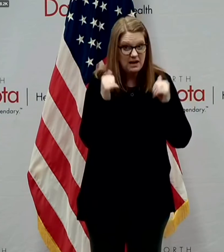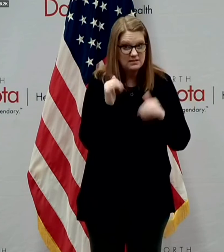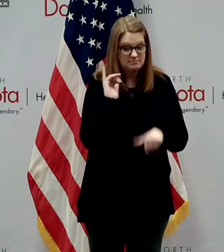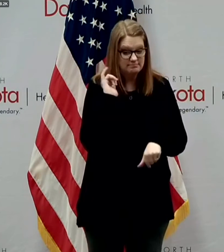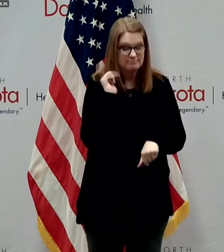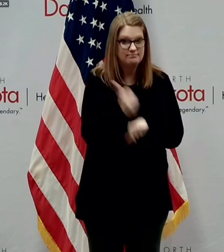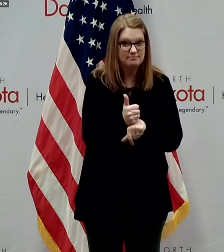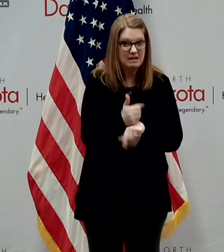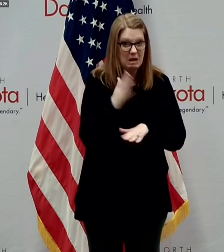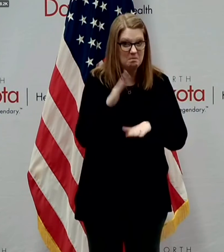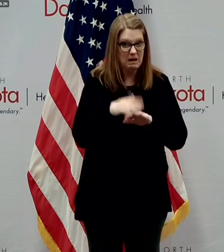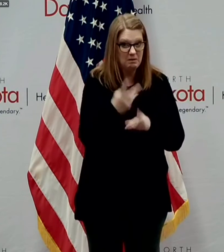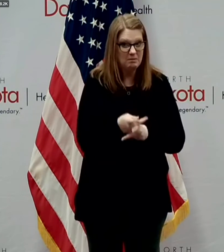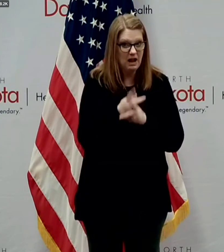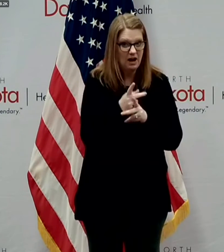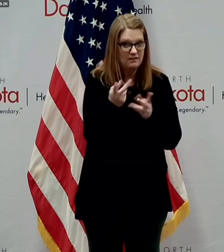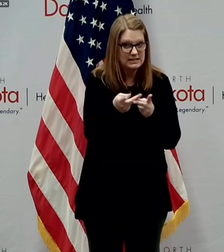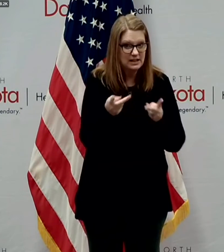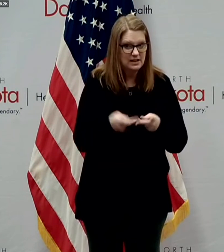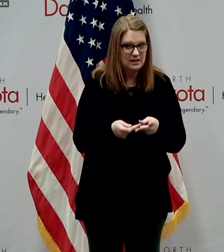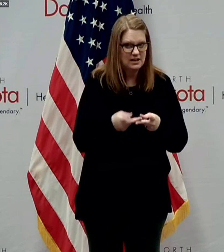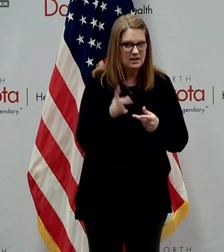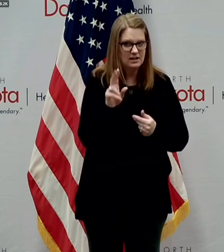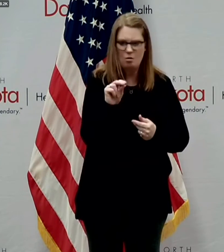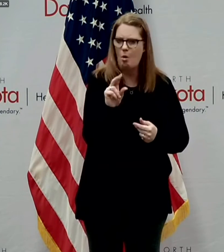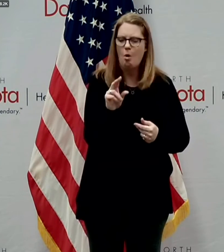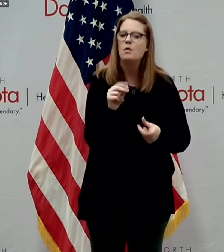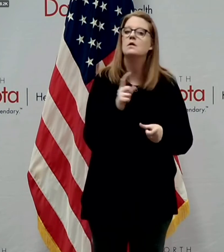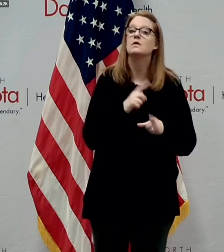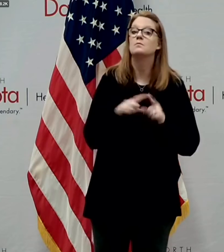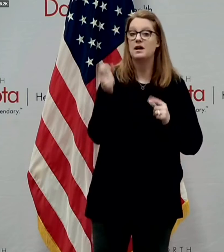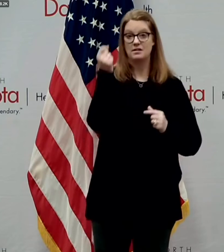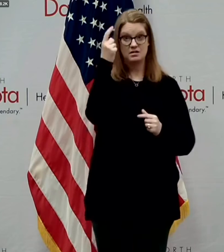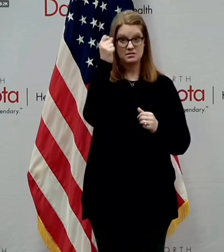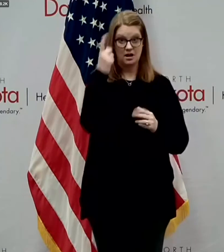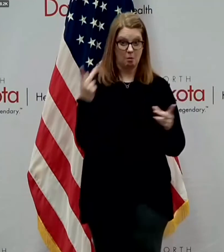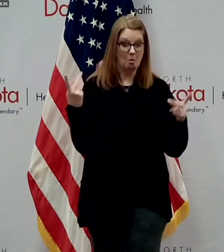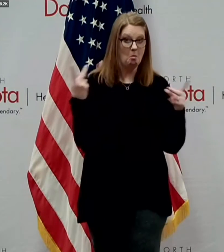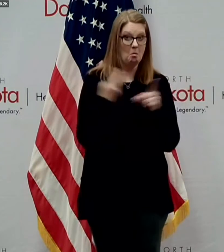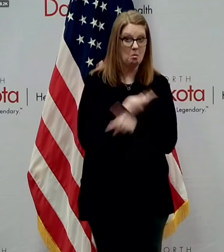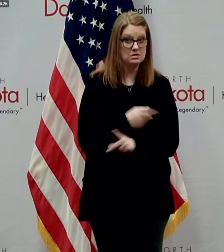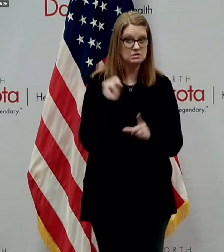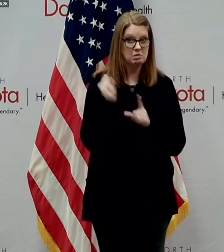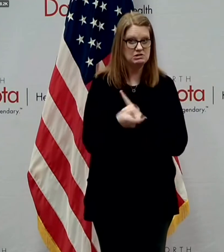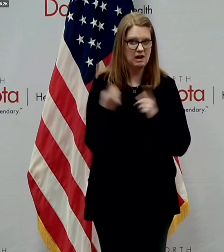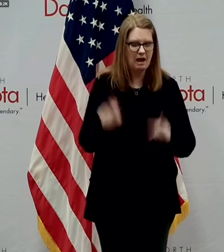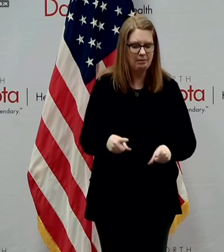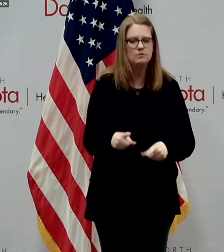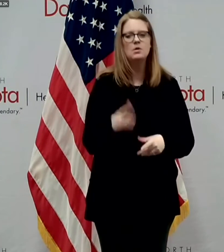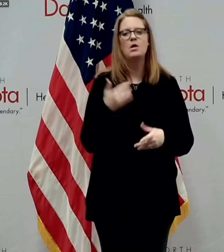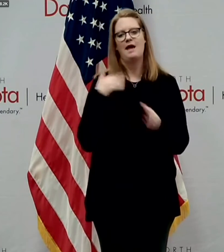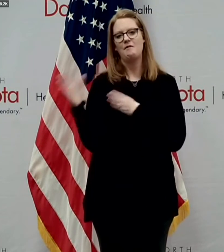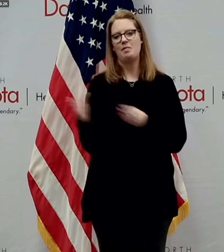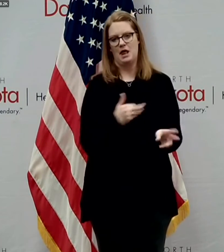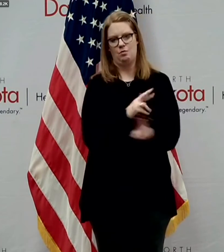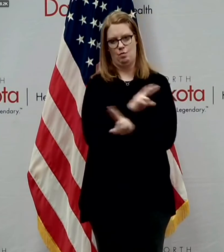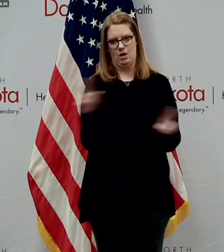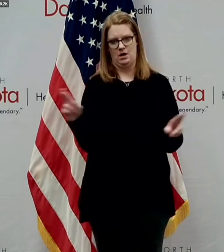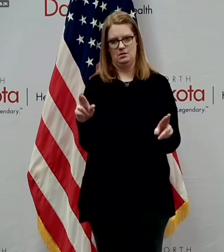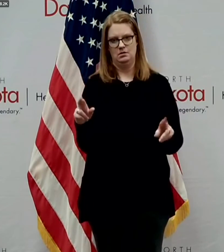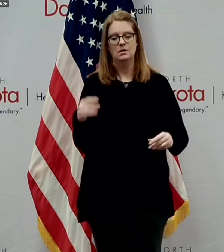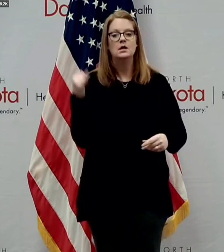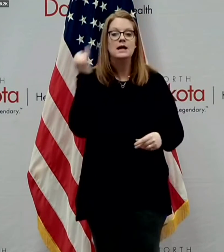a minimal care facility, but we do have a plan for a worst case scenario. If we do set up a Tier